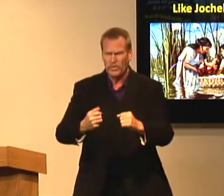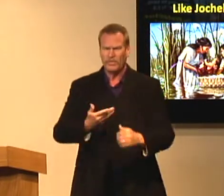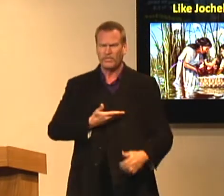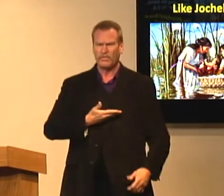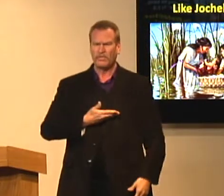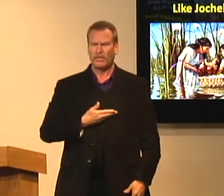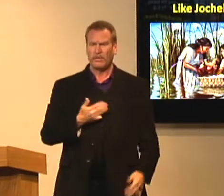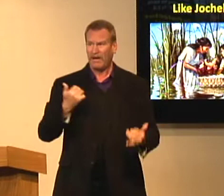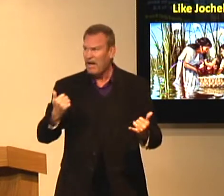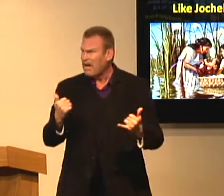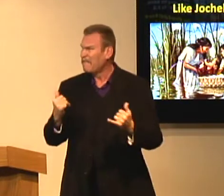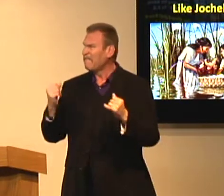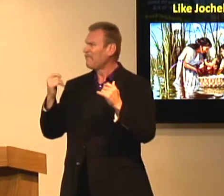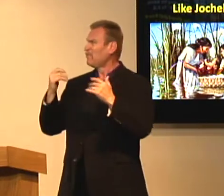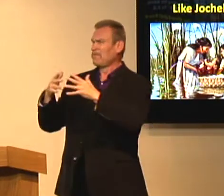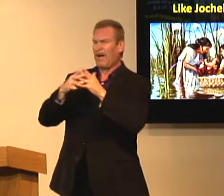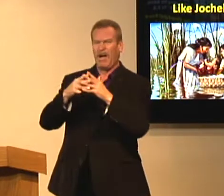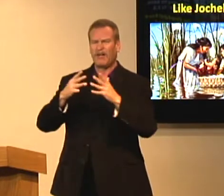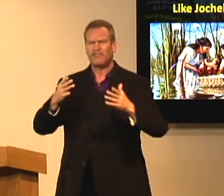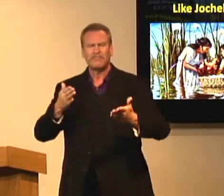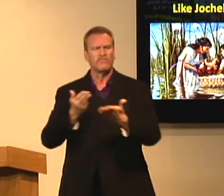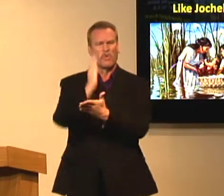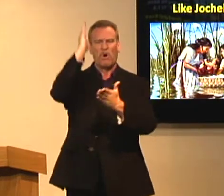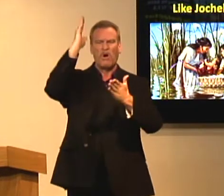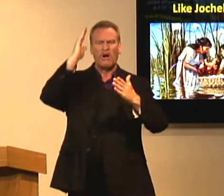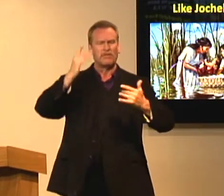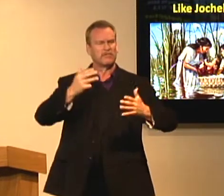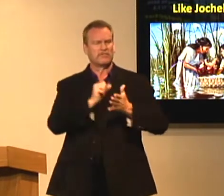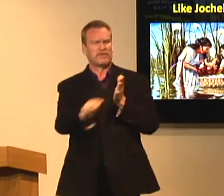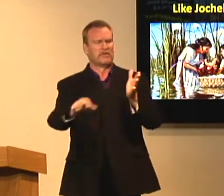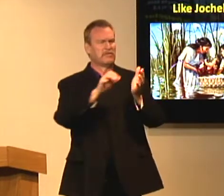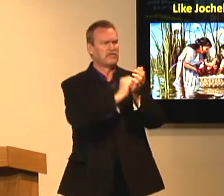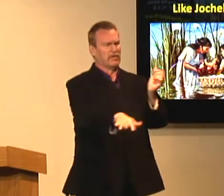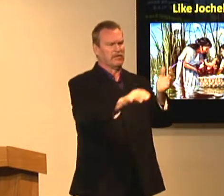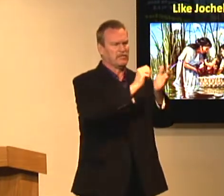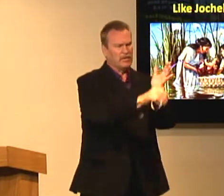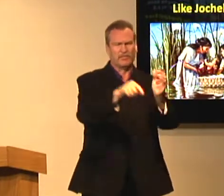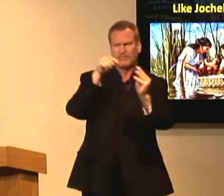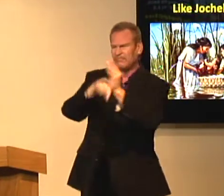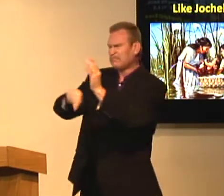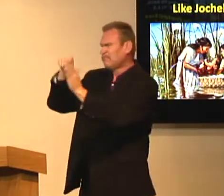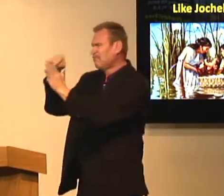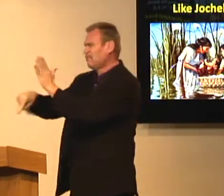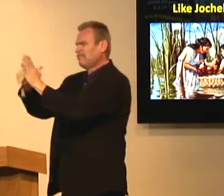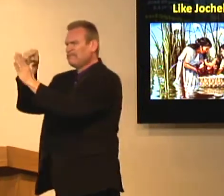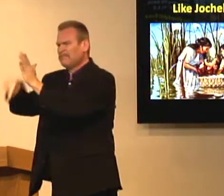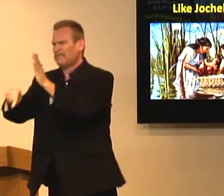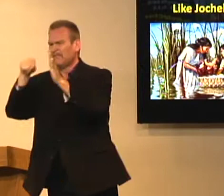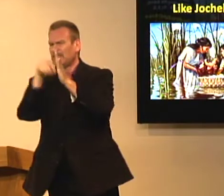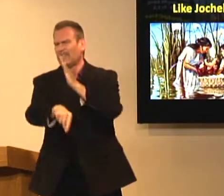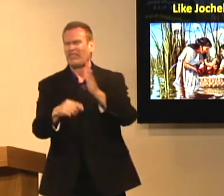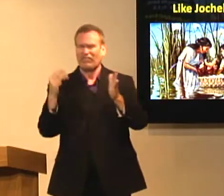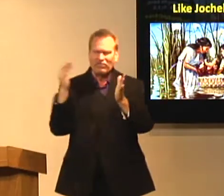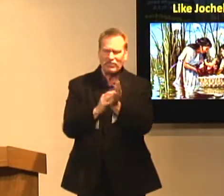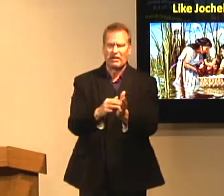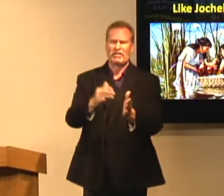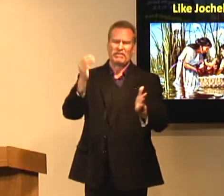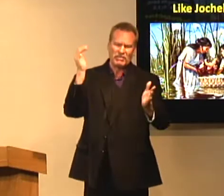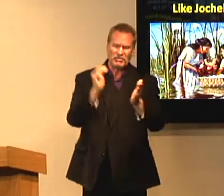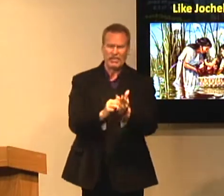And Christians should be protecting. And and there's also movements in America that are like, oh, women should have a right